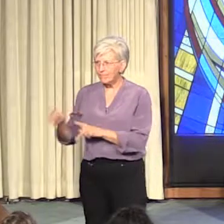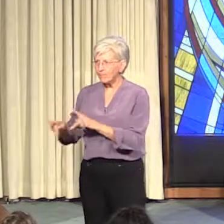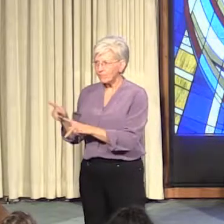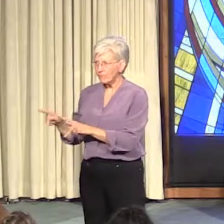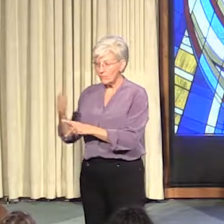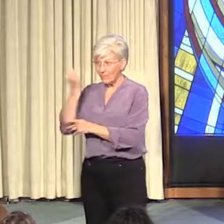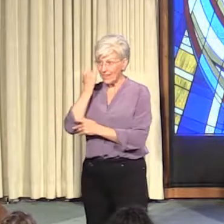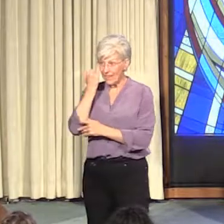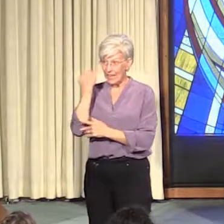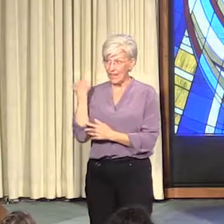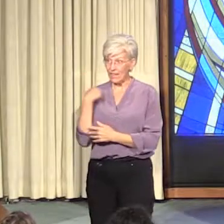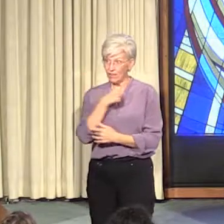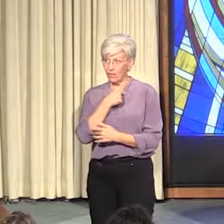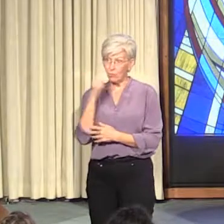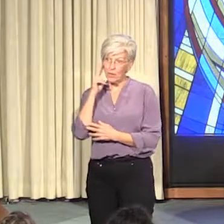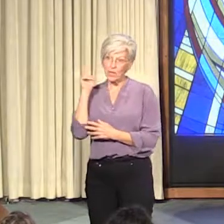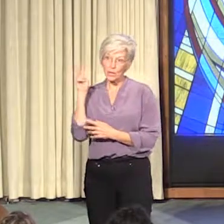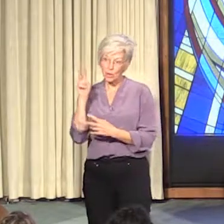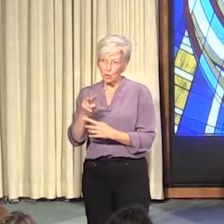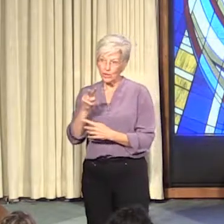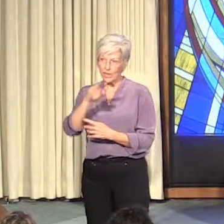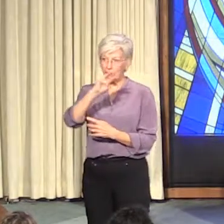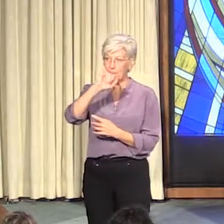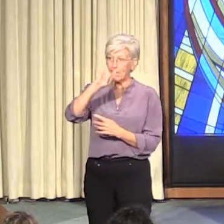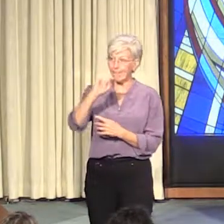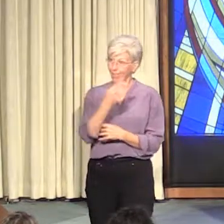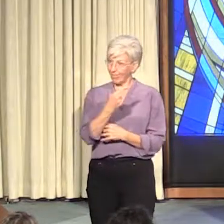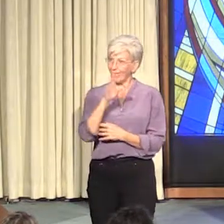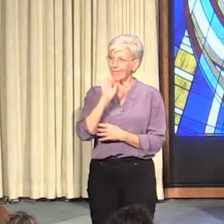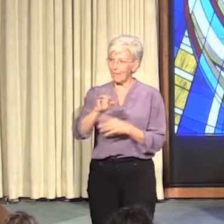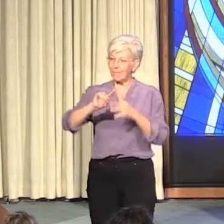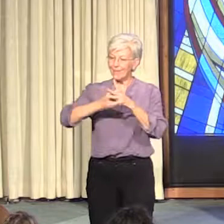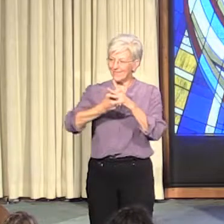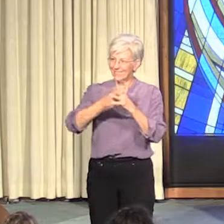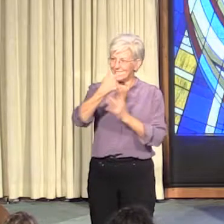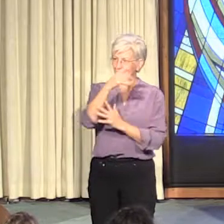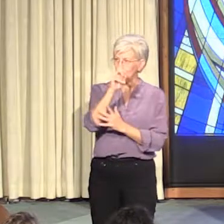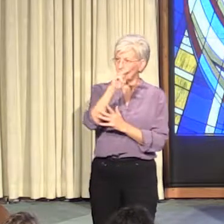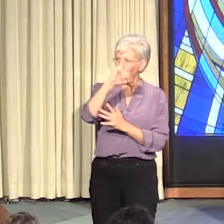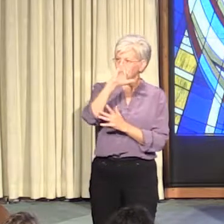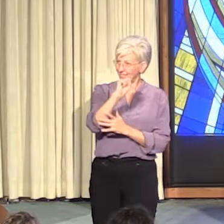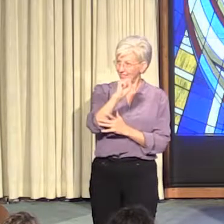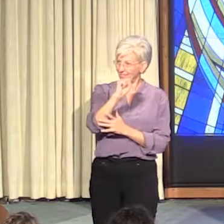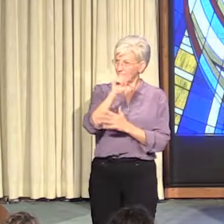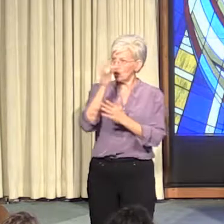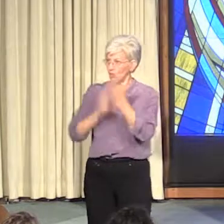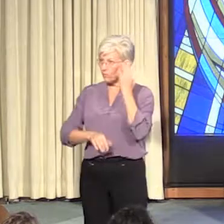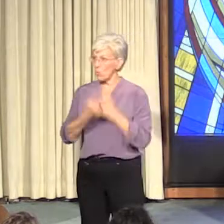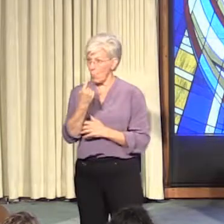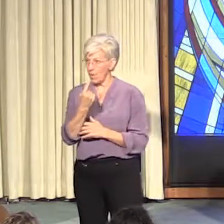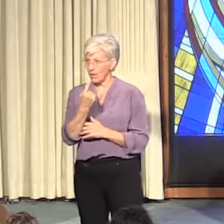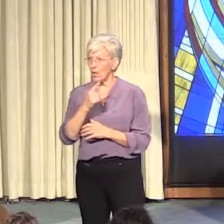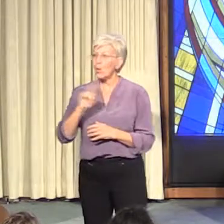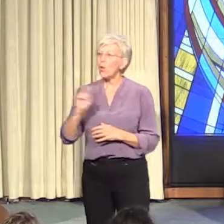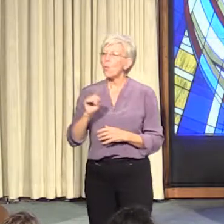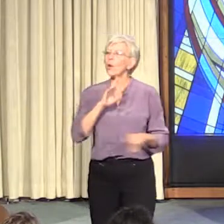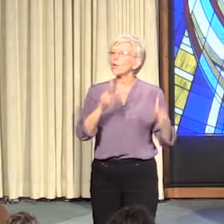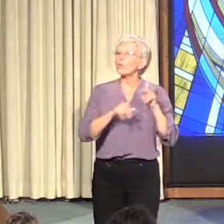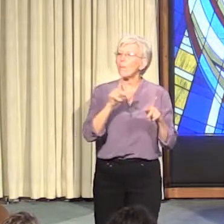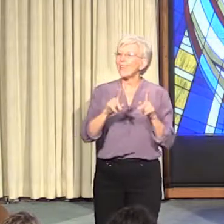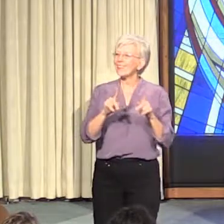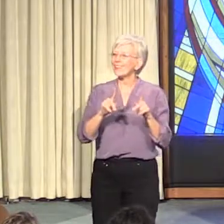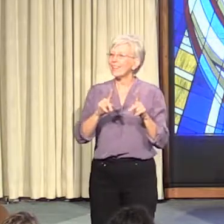If we look at the myth that begins in Genesis chapter 1, where humanity